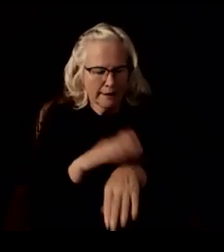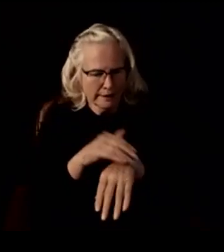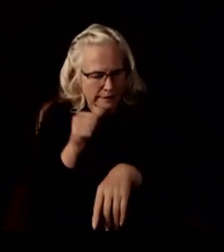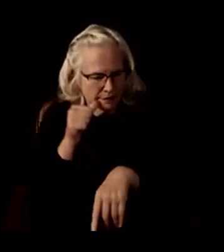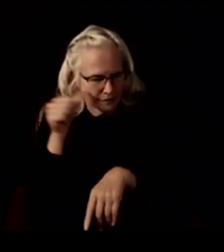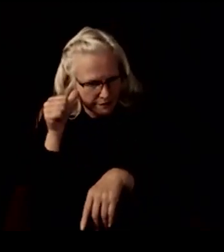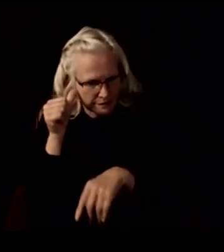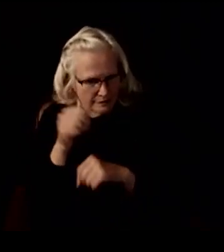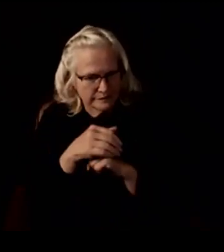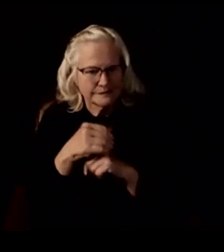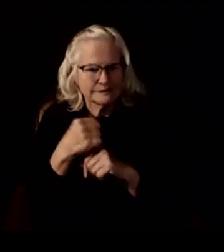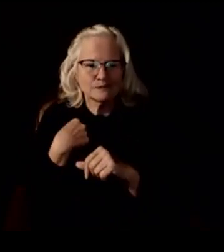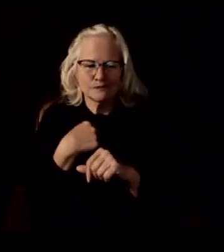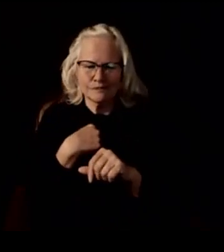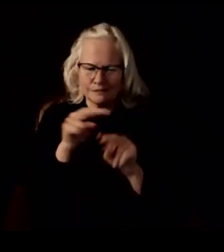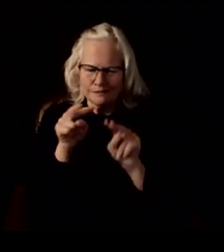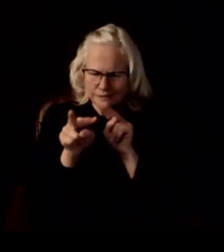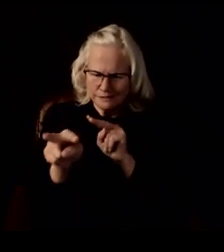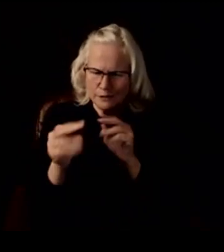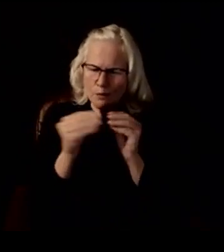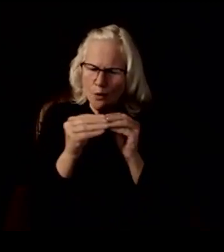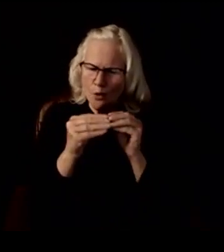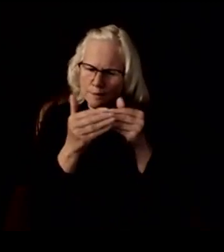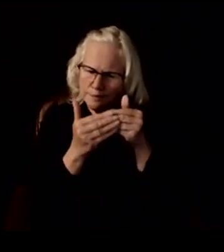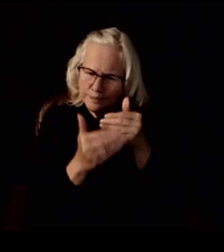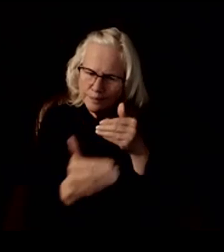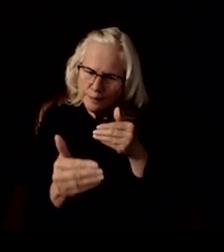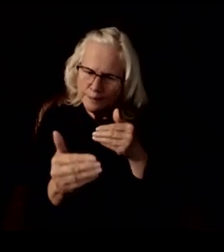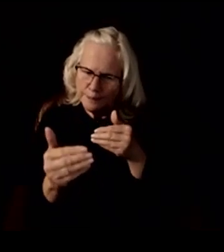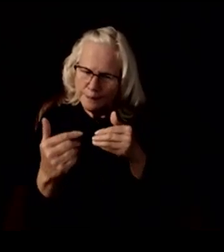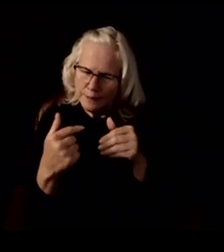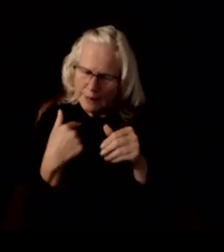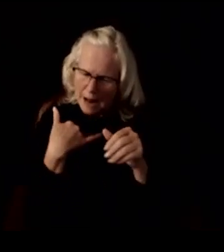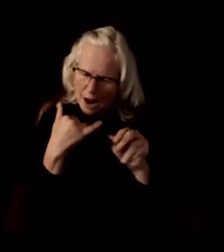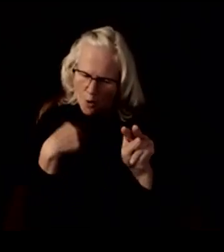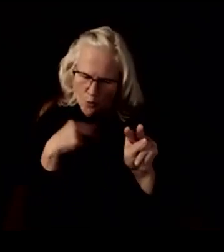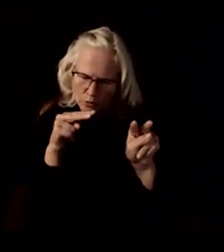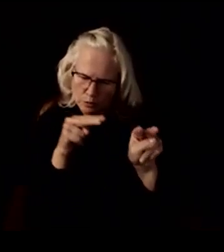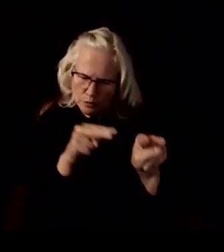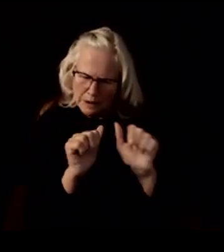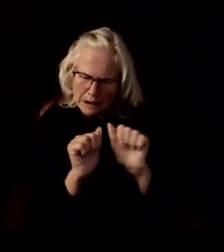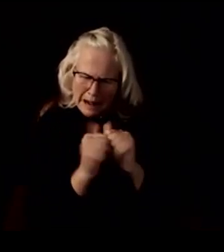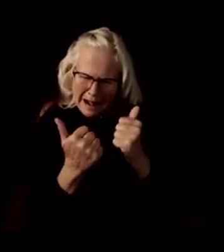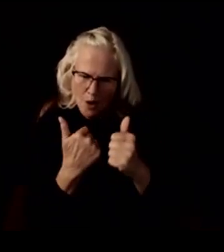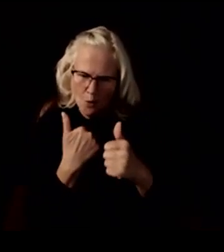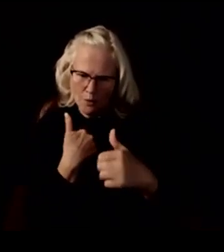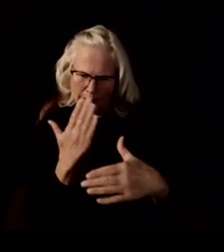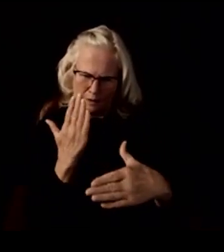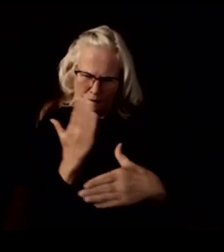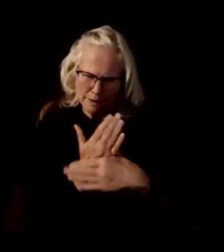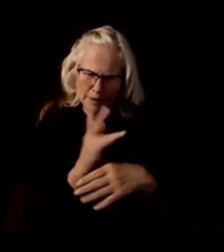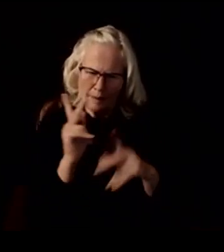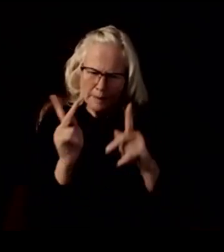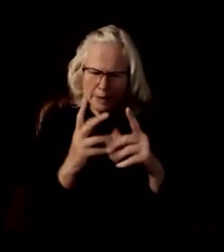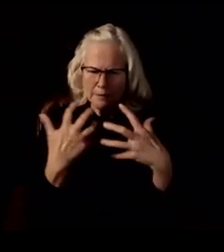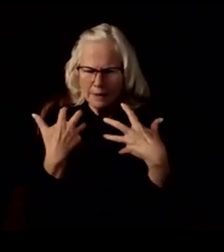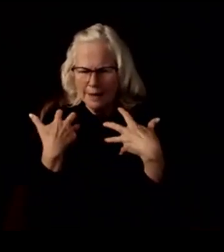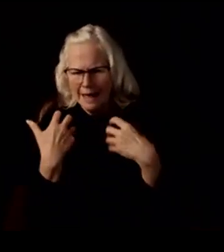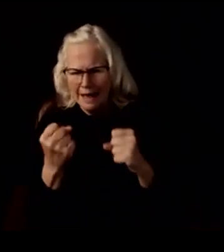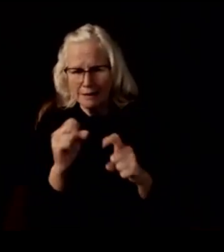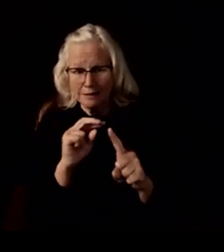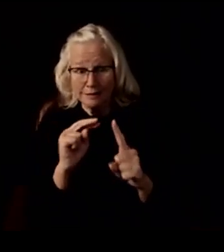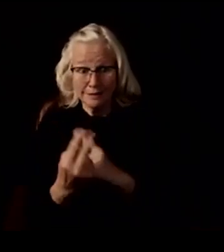could, intervene in terms of a public health intervention. For cases that are, 2 months back,